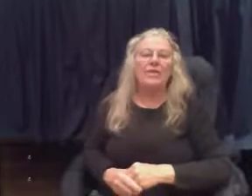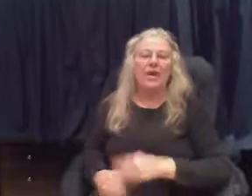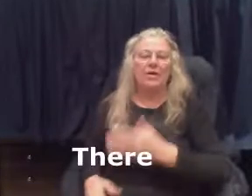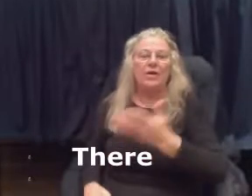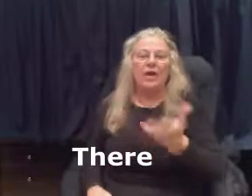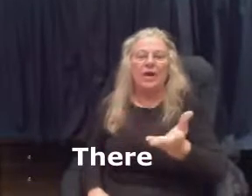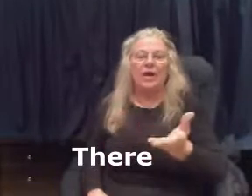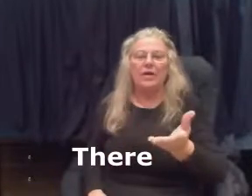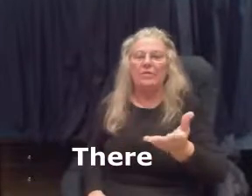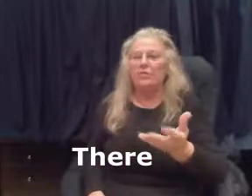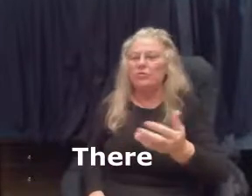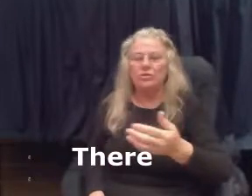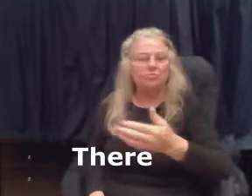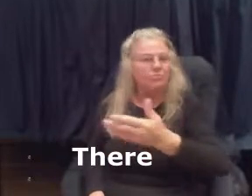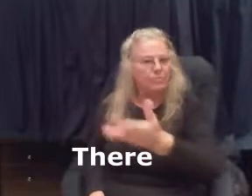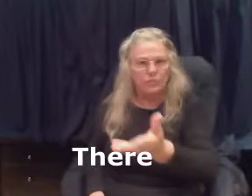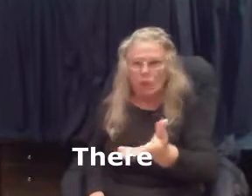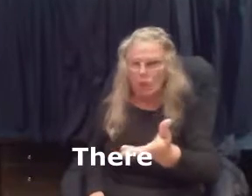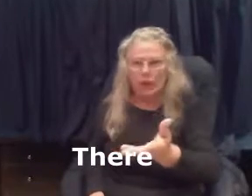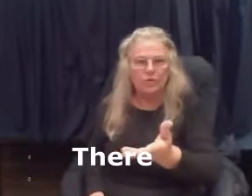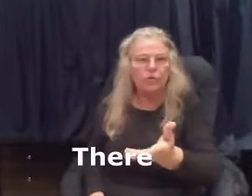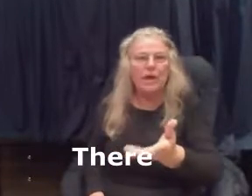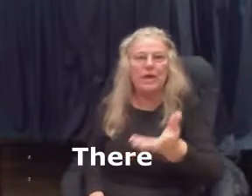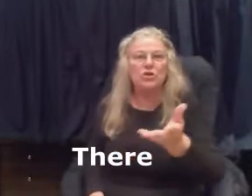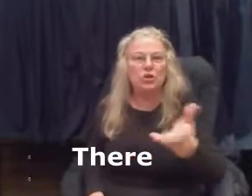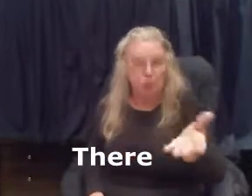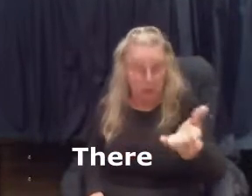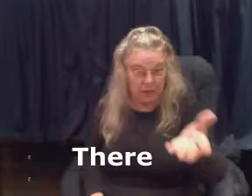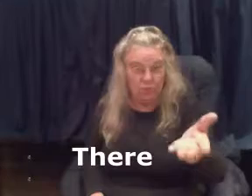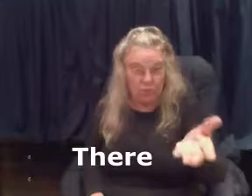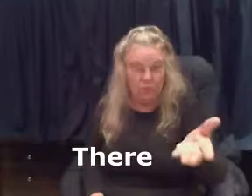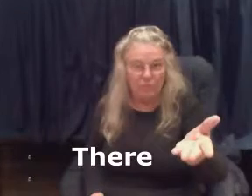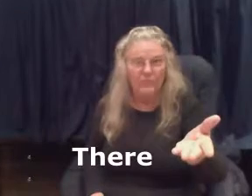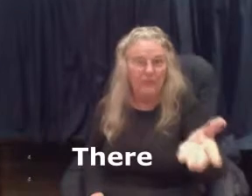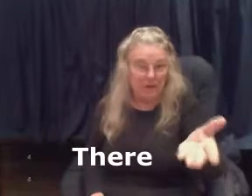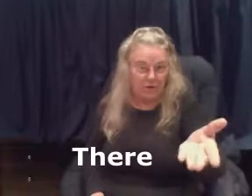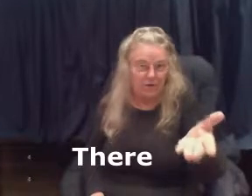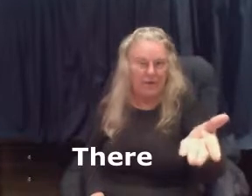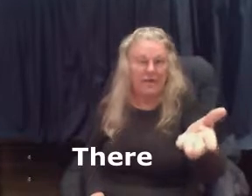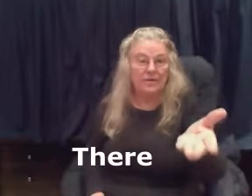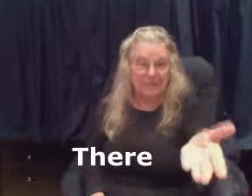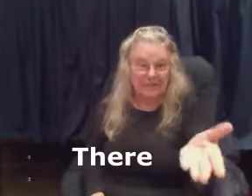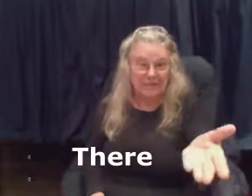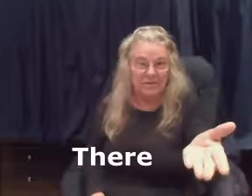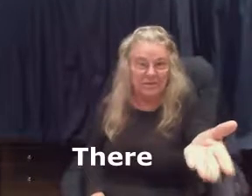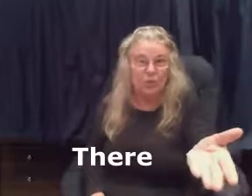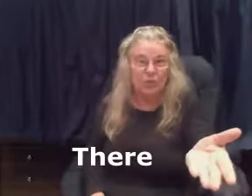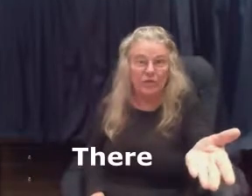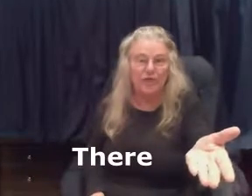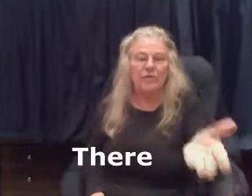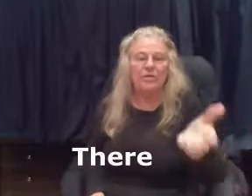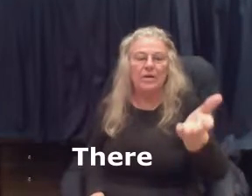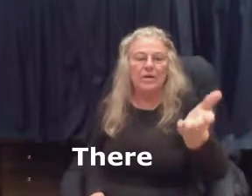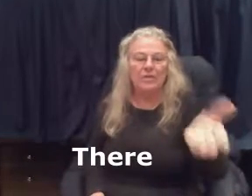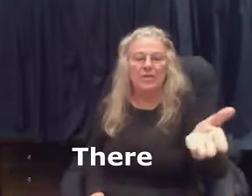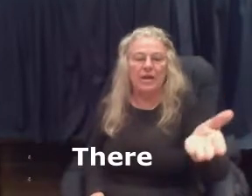There. And if you just hold out your hand showing there, that it's over there. There.